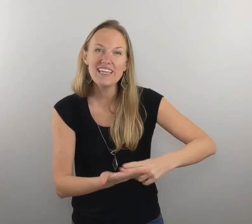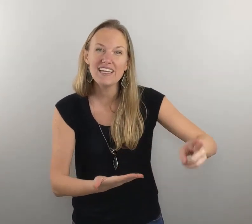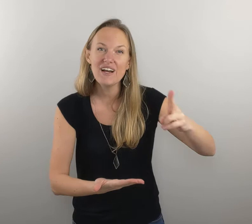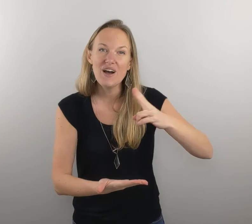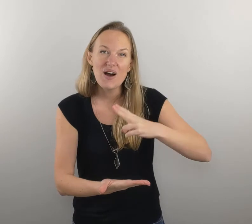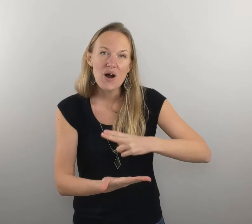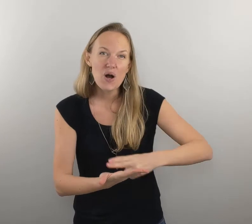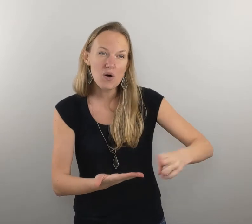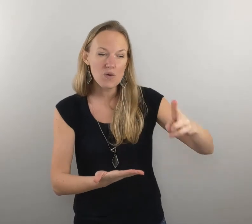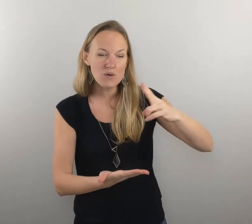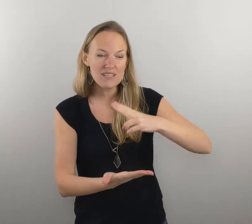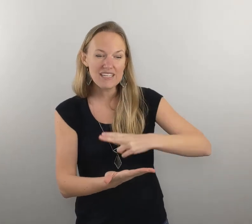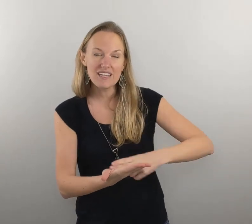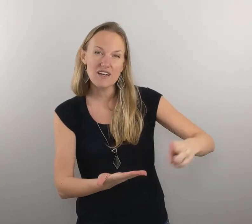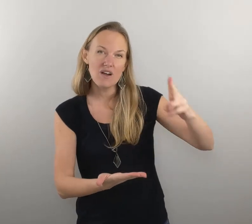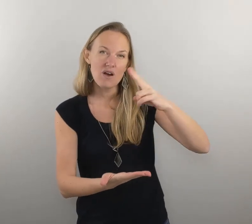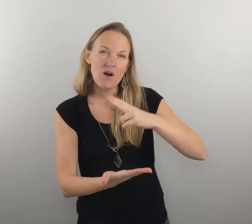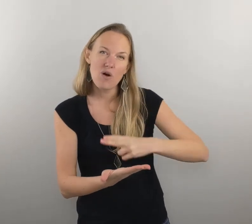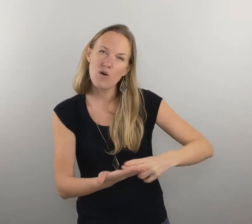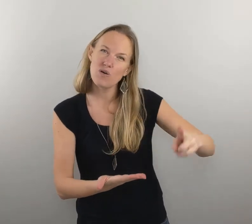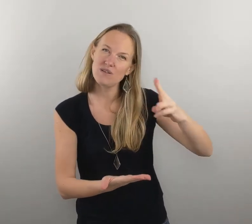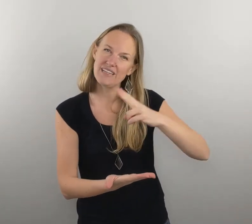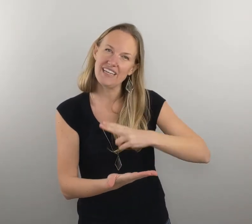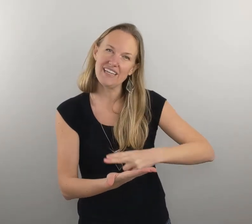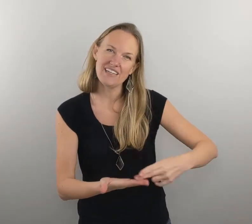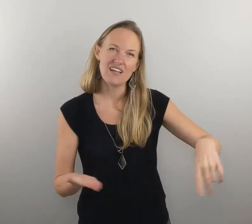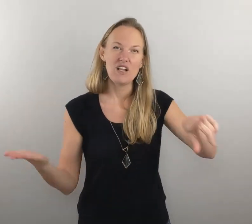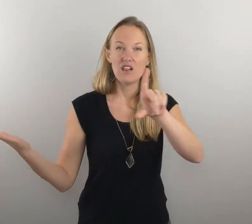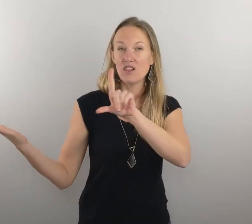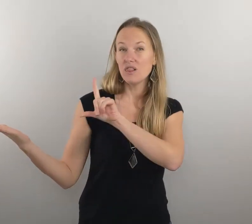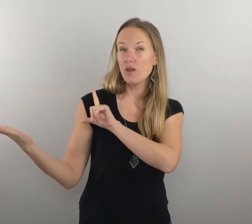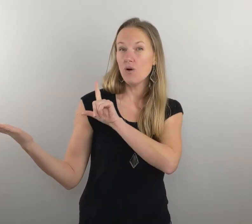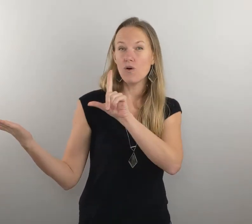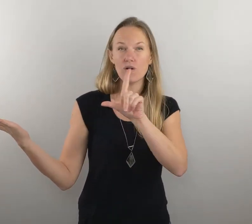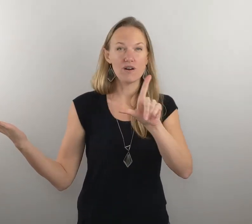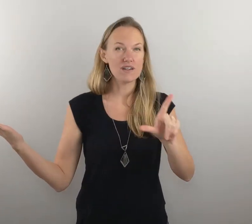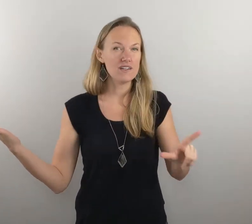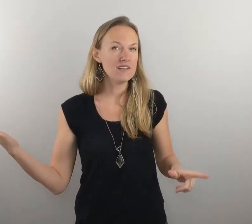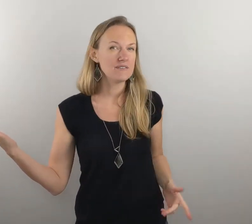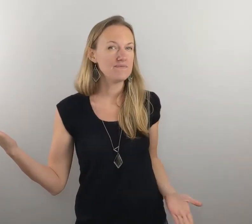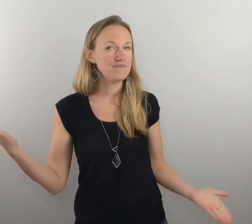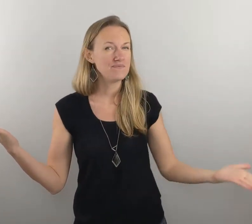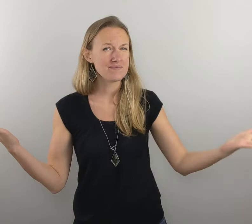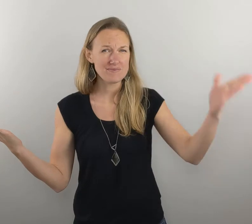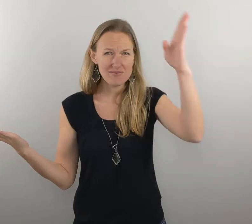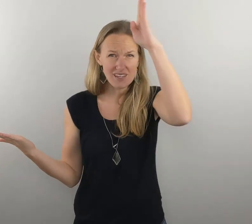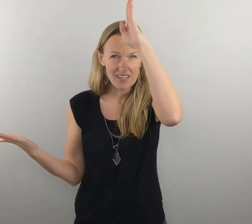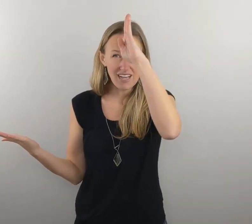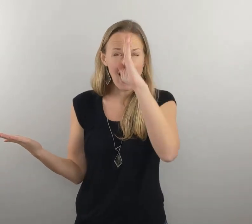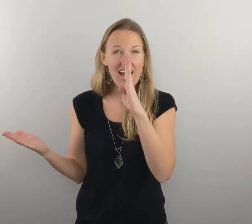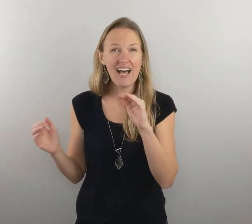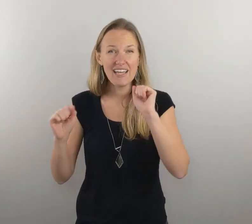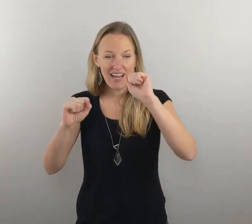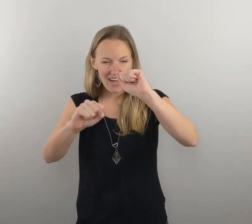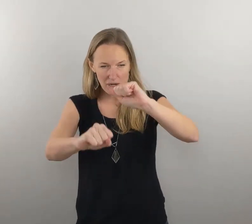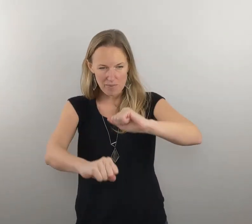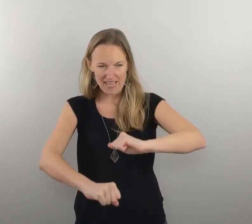Holy, holy, holy, Lord God